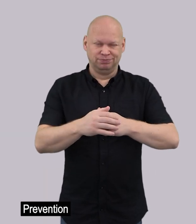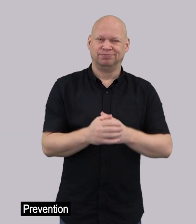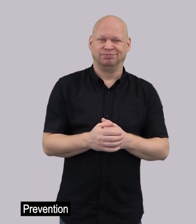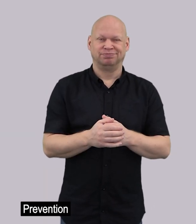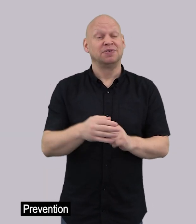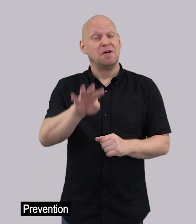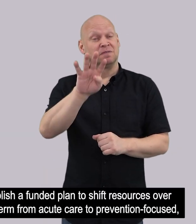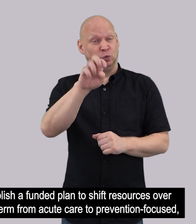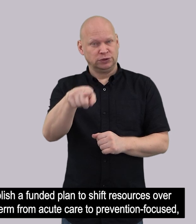Prevention.